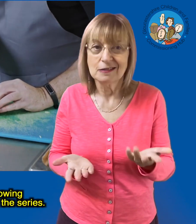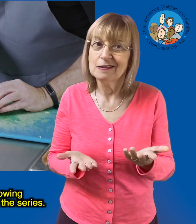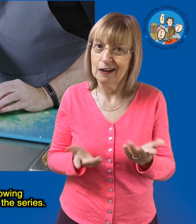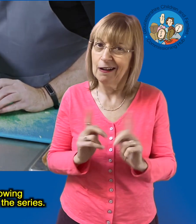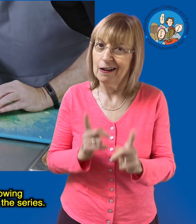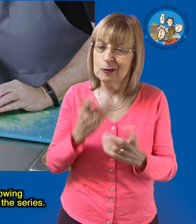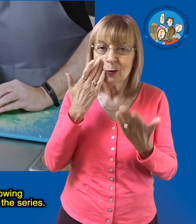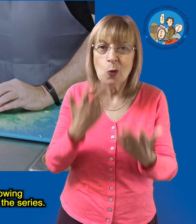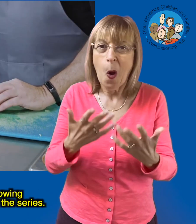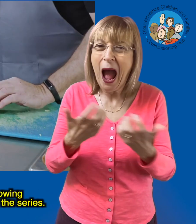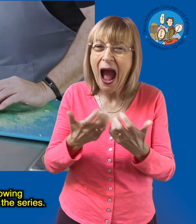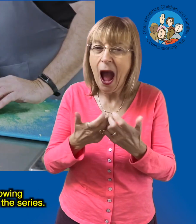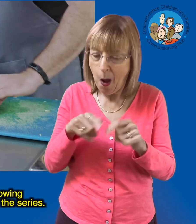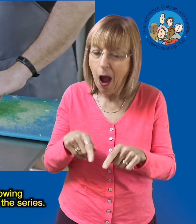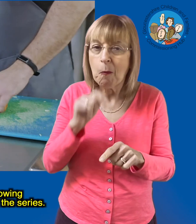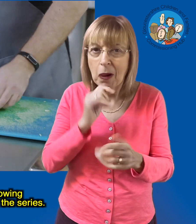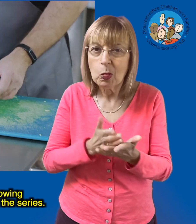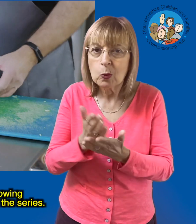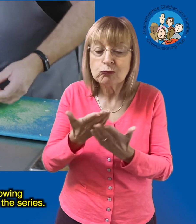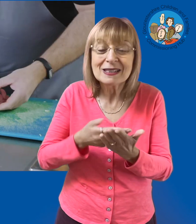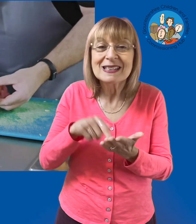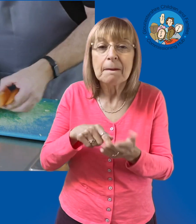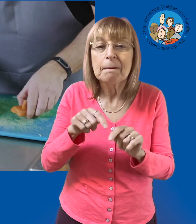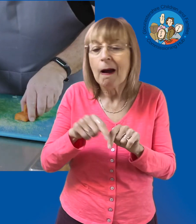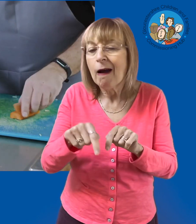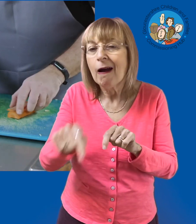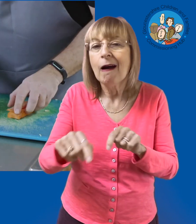today can be used in other recipes in the series.